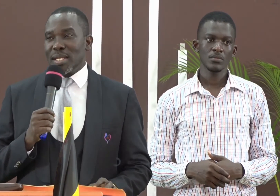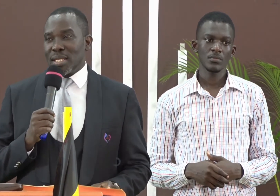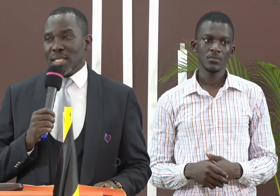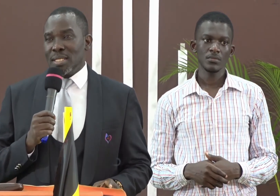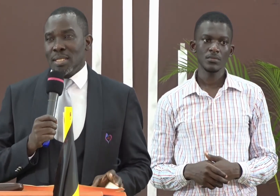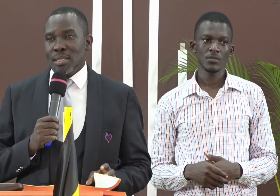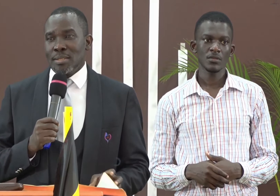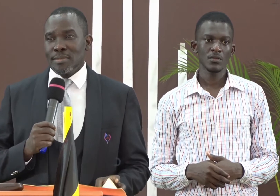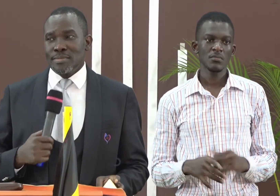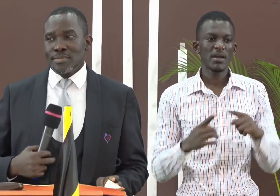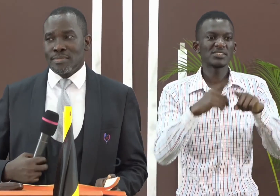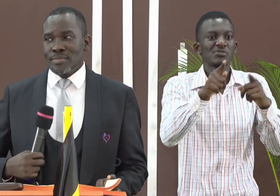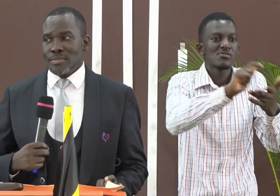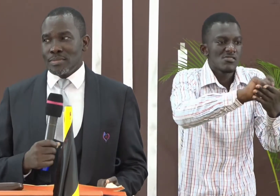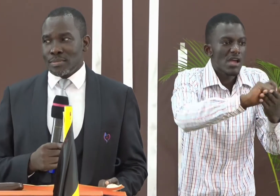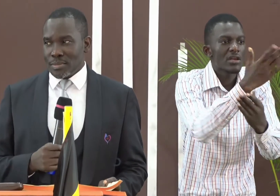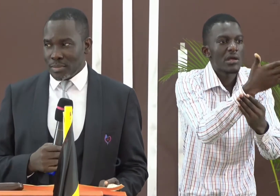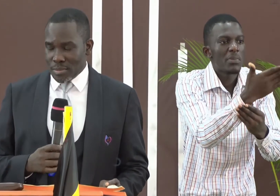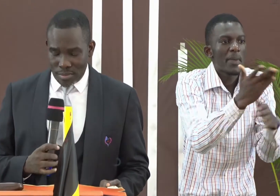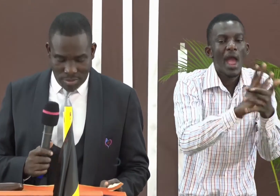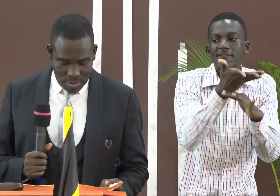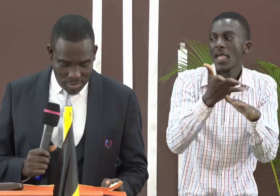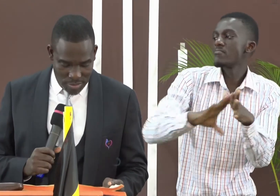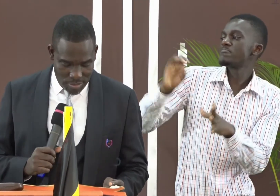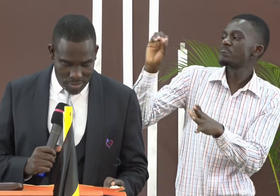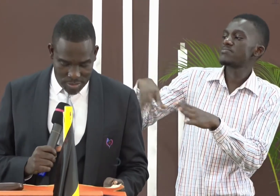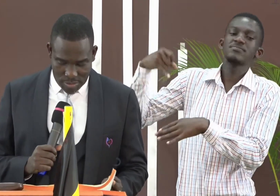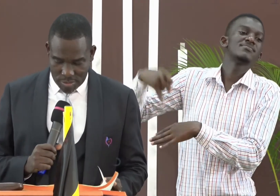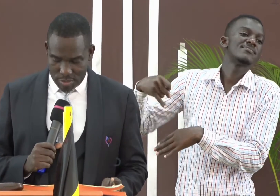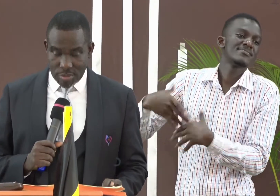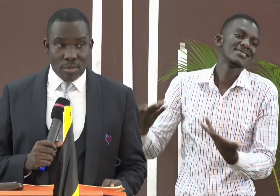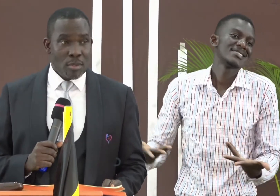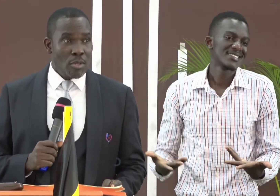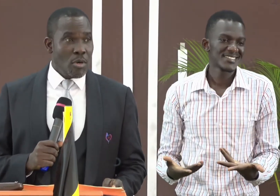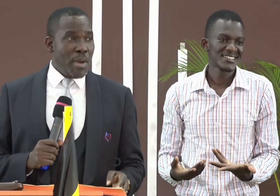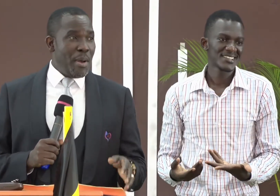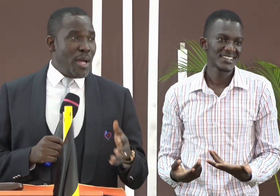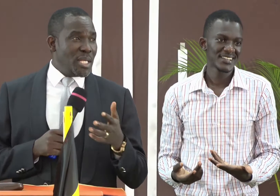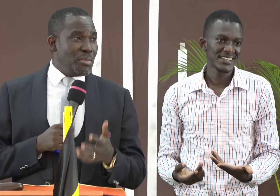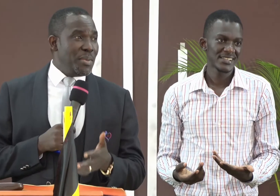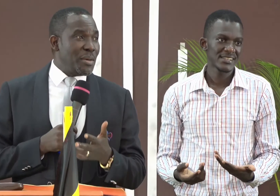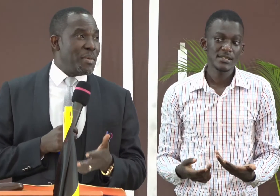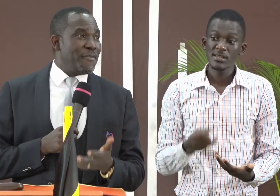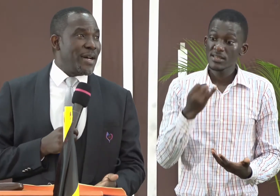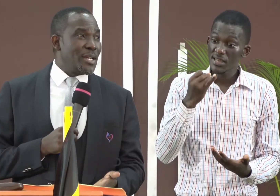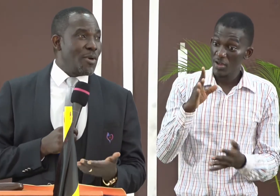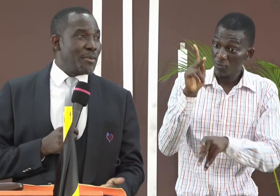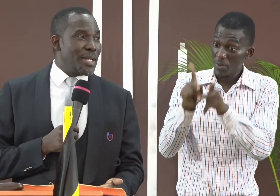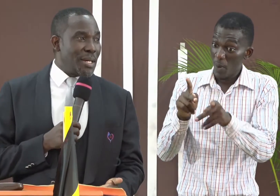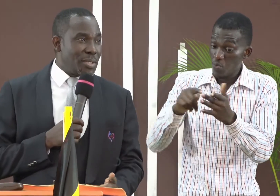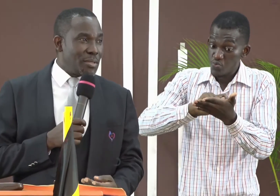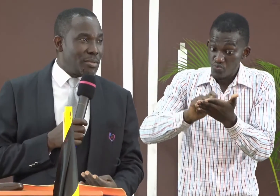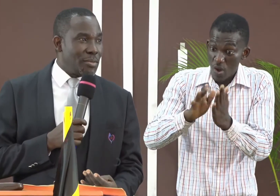gwono tugasadi. For you only note down on small papers and after even take them to the toilet, what will we benefit out